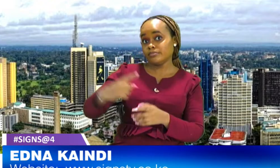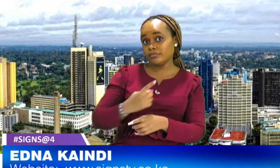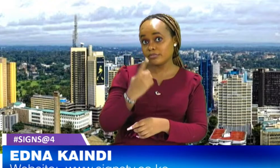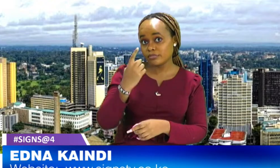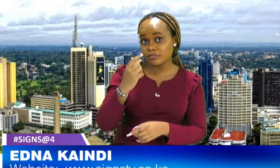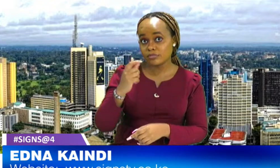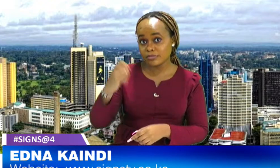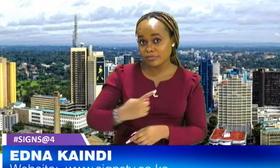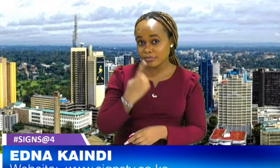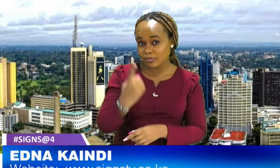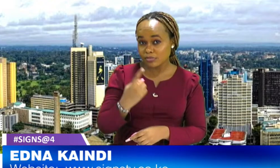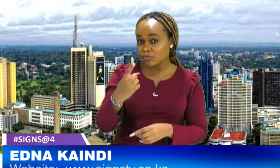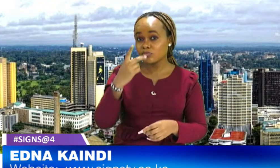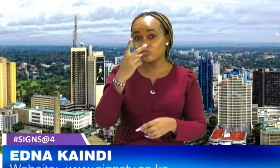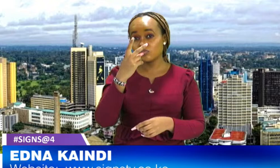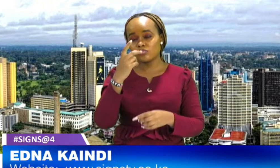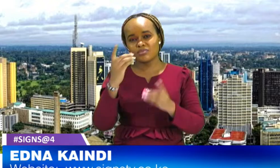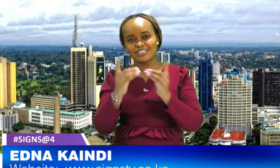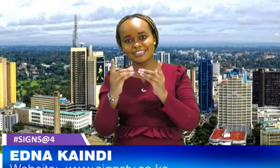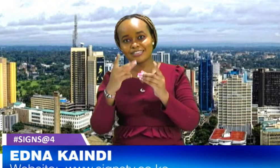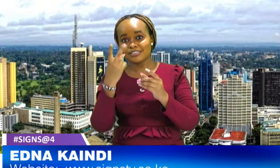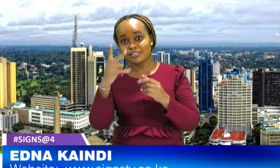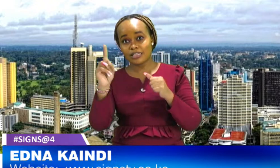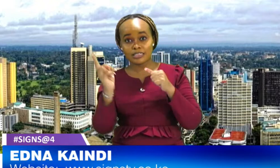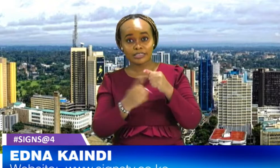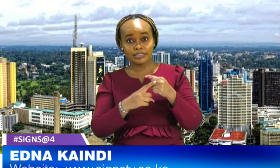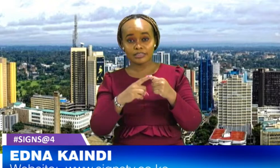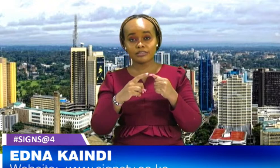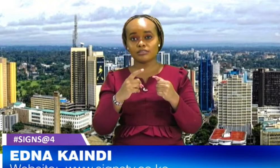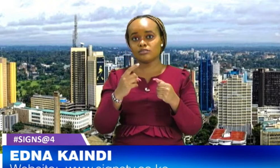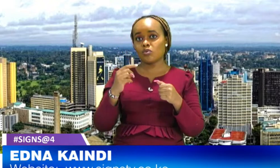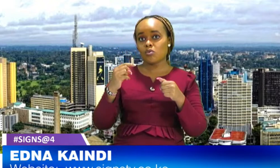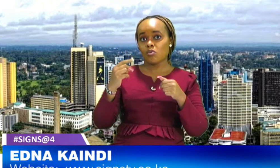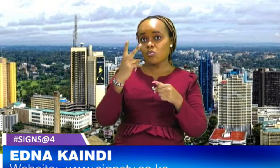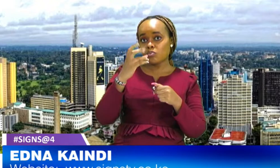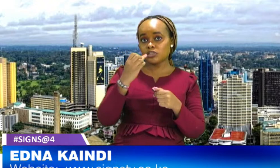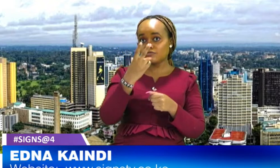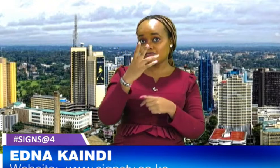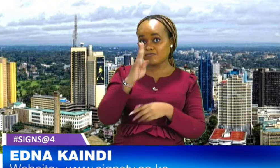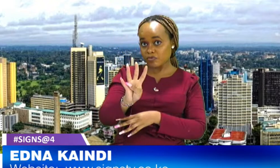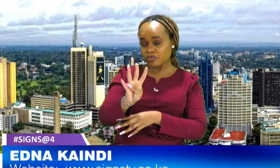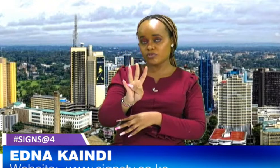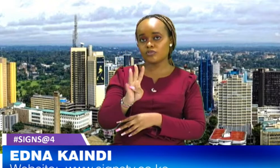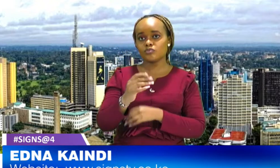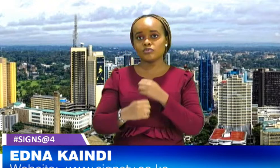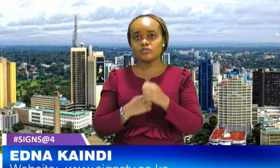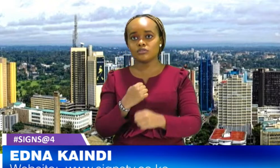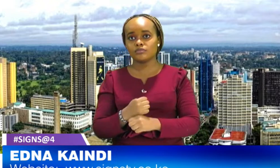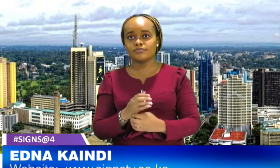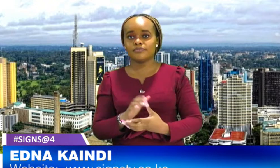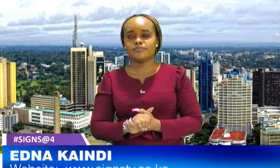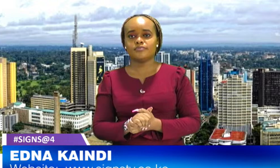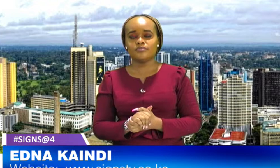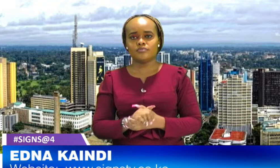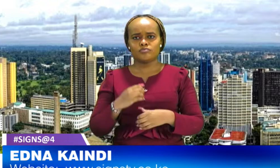According to a statement on Twitter, that's X, the committee was appointed through a Gazette